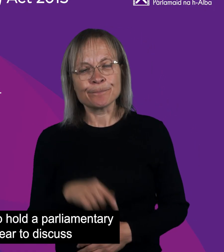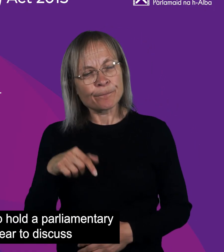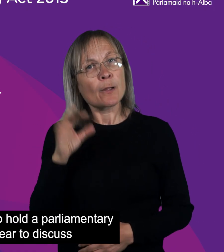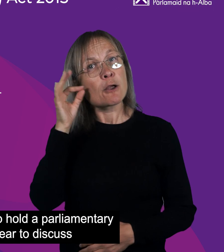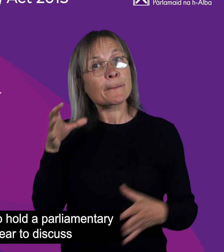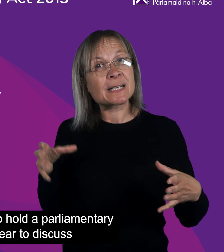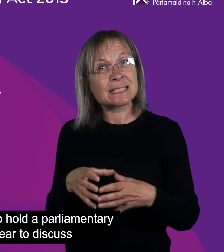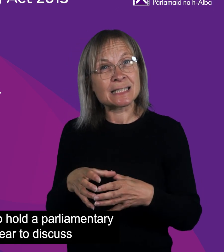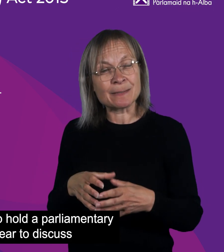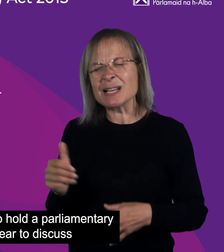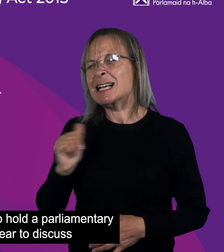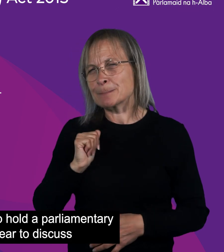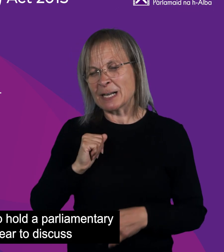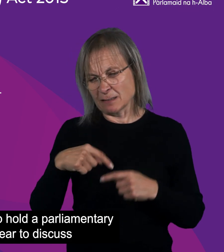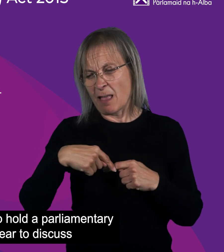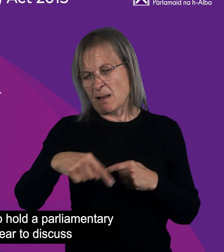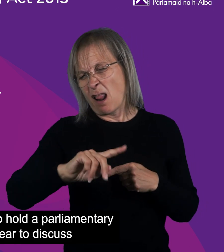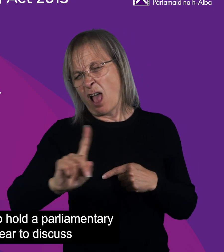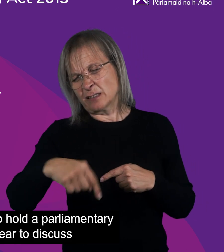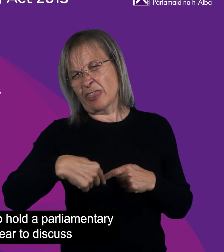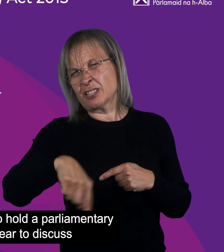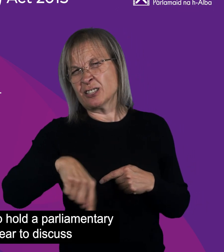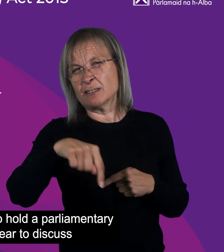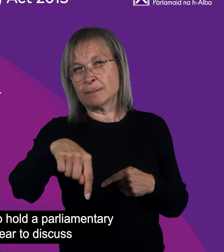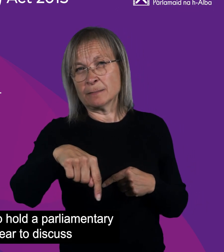The committee expects to hold a parliamentary debate later this year